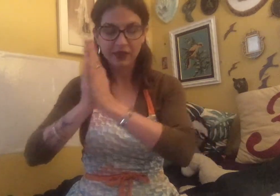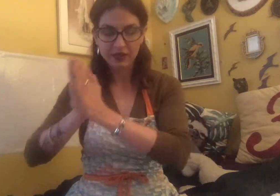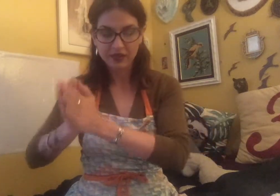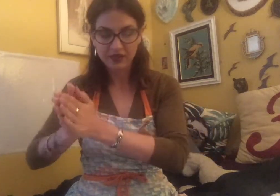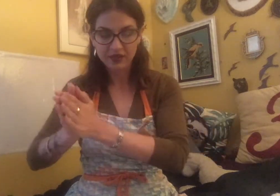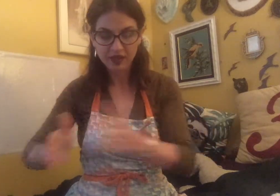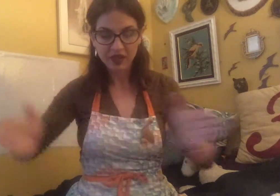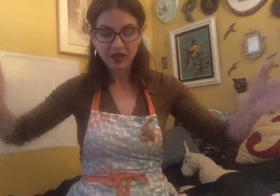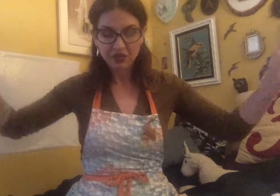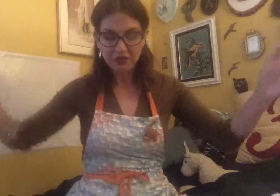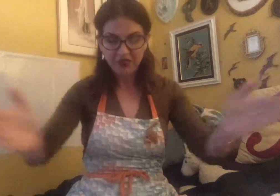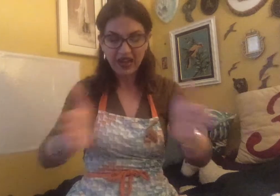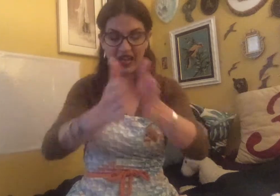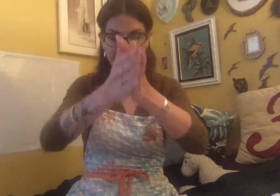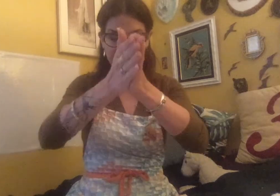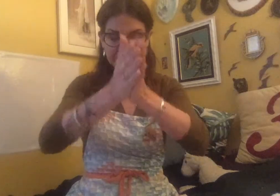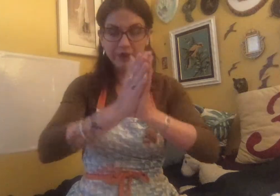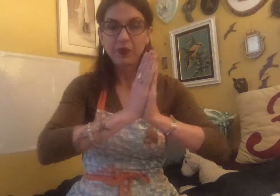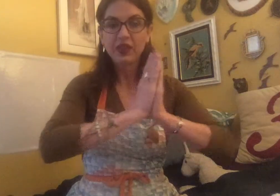I-N, fine,